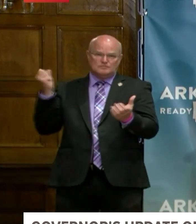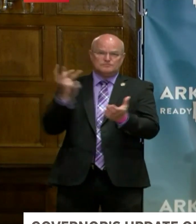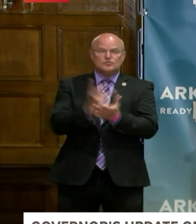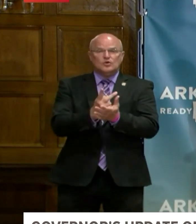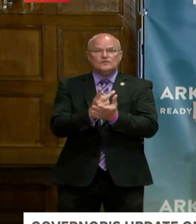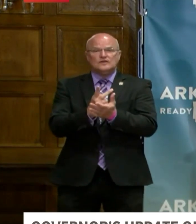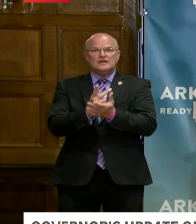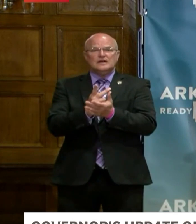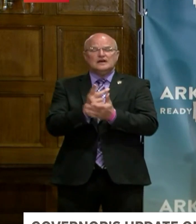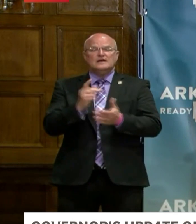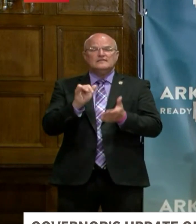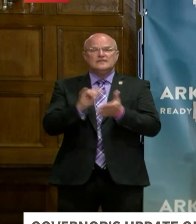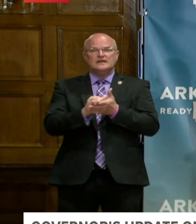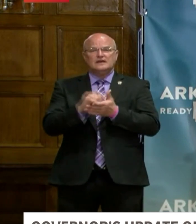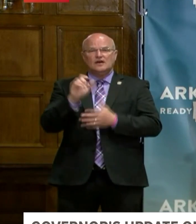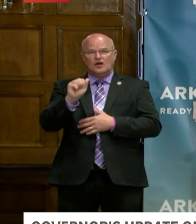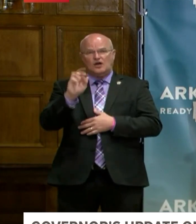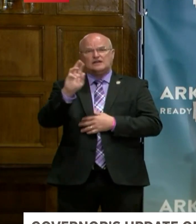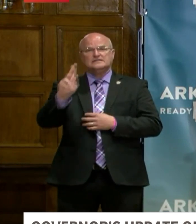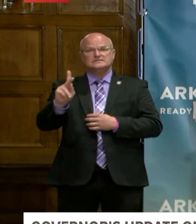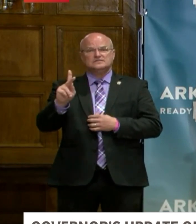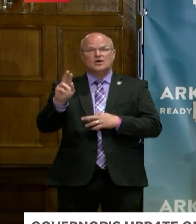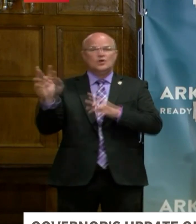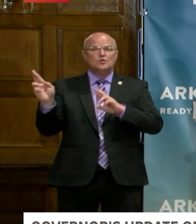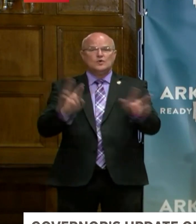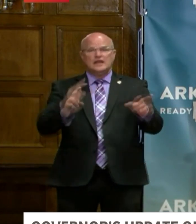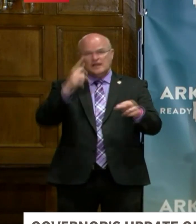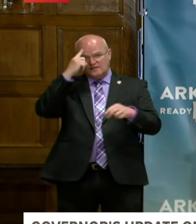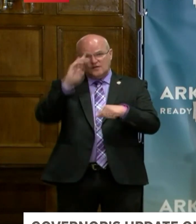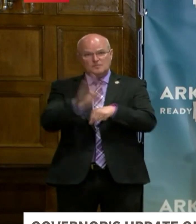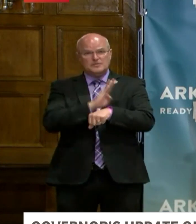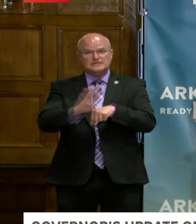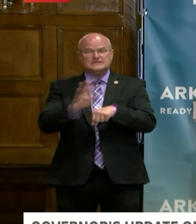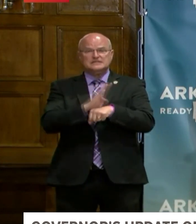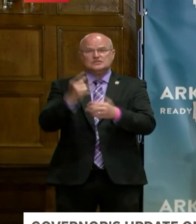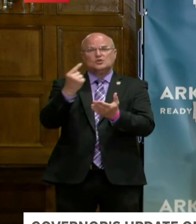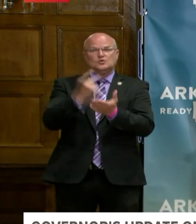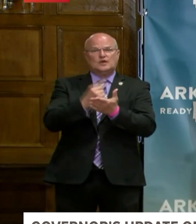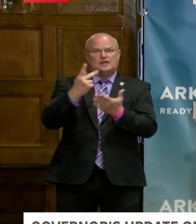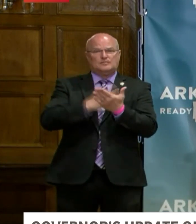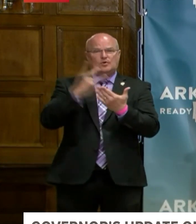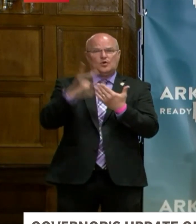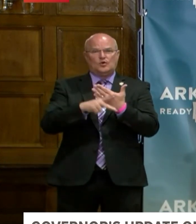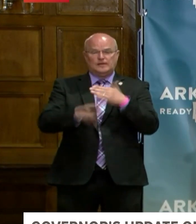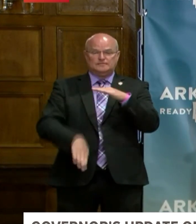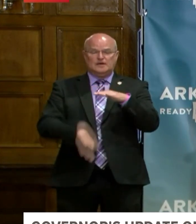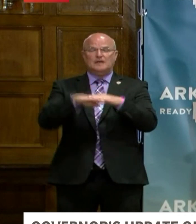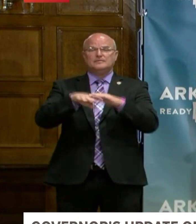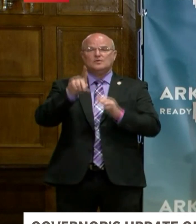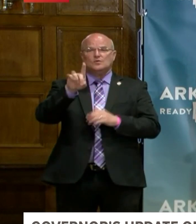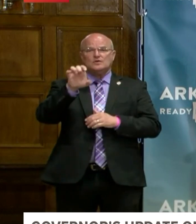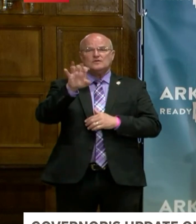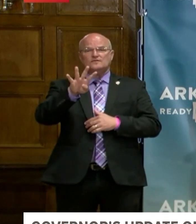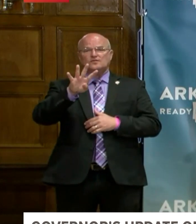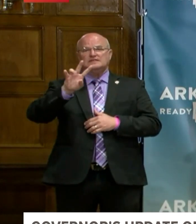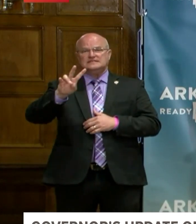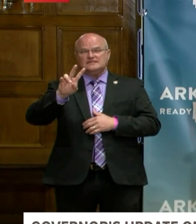approval of the Arkansas Ready for Business grant programs up to $147